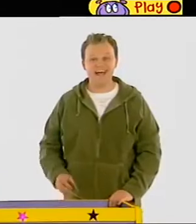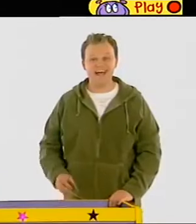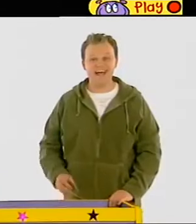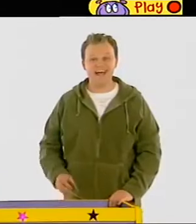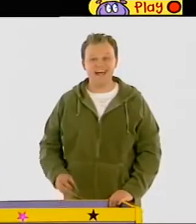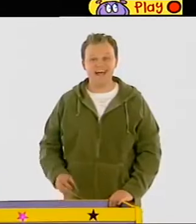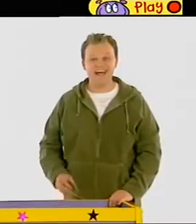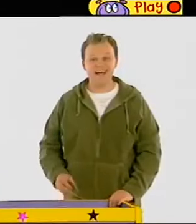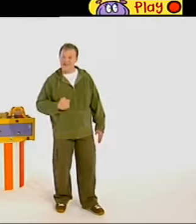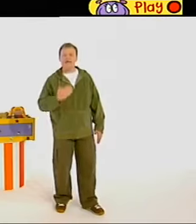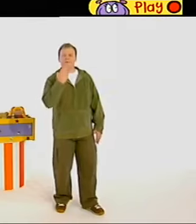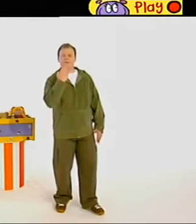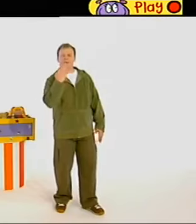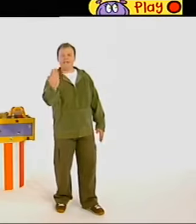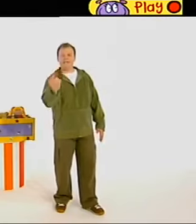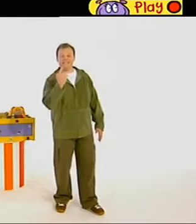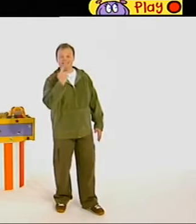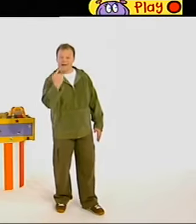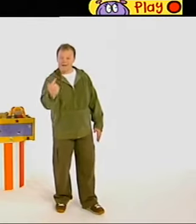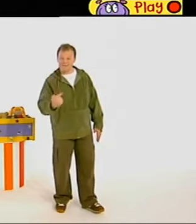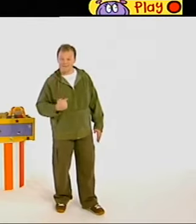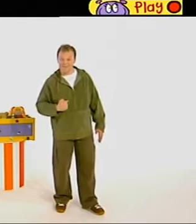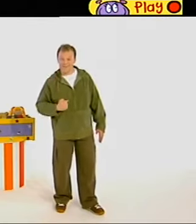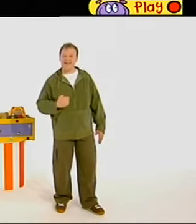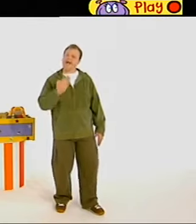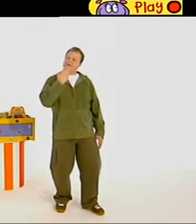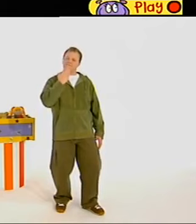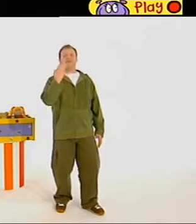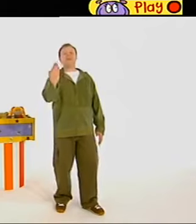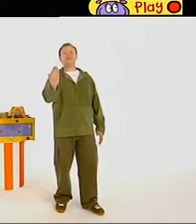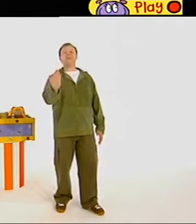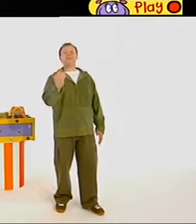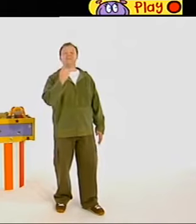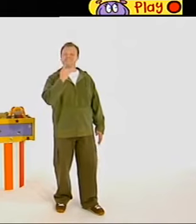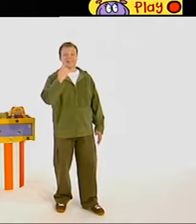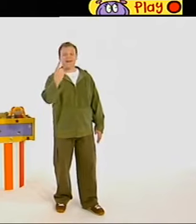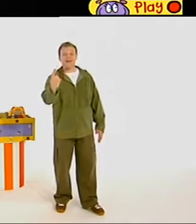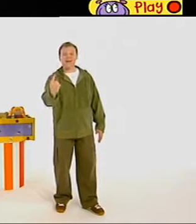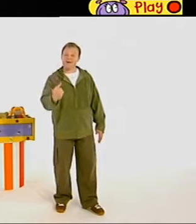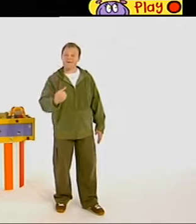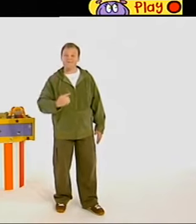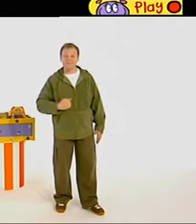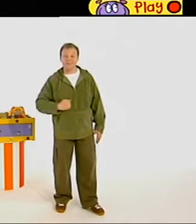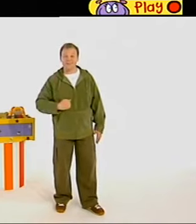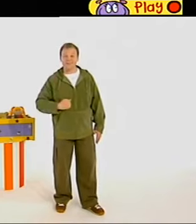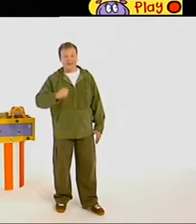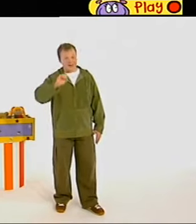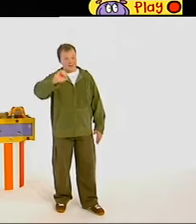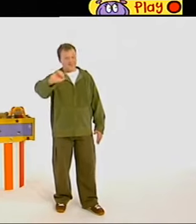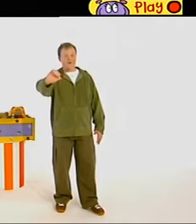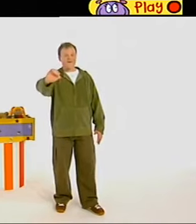Please tell me, please tell me, please tell me your